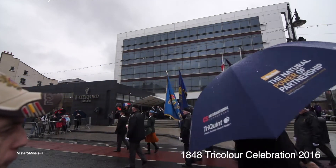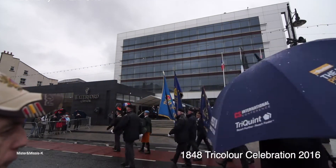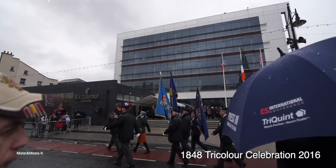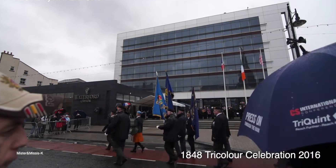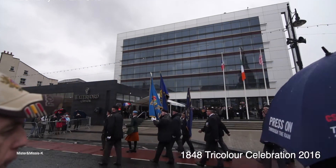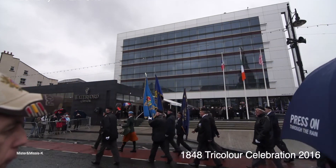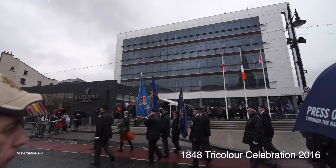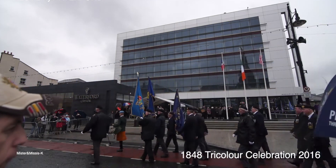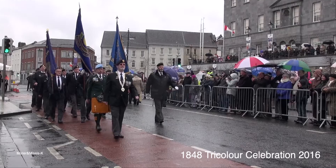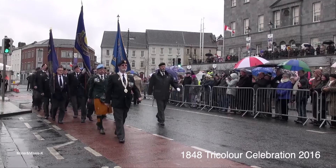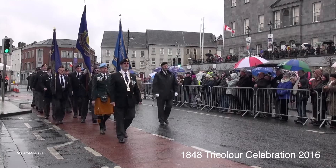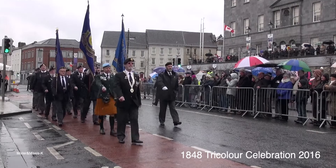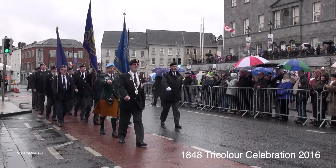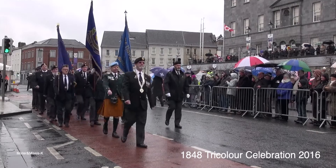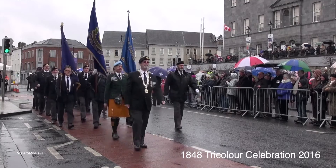troops.